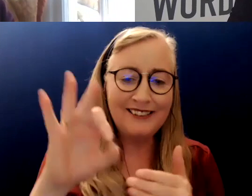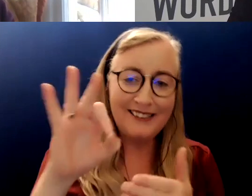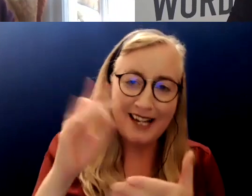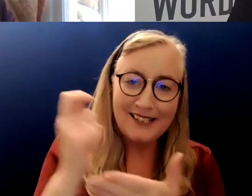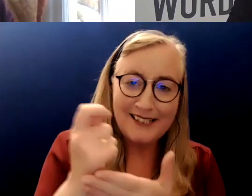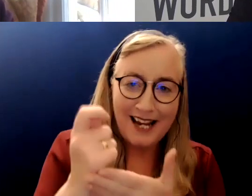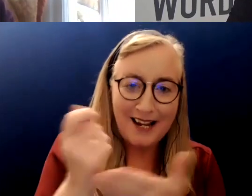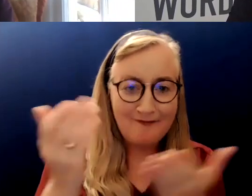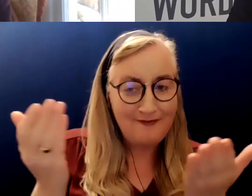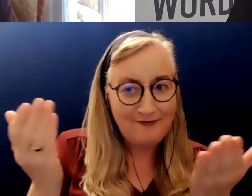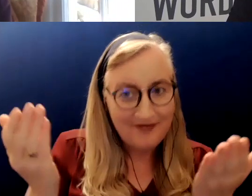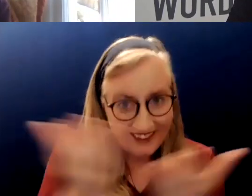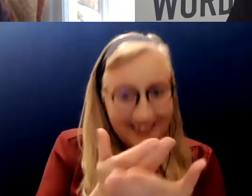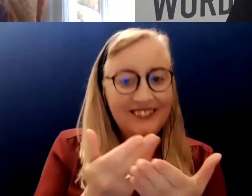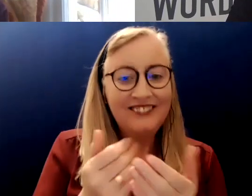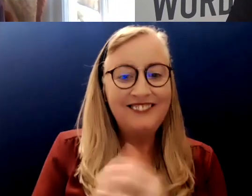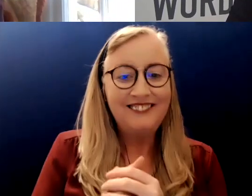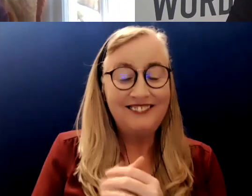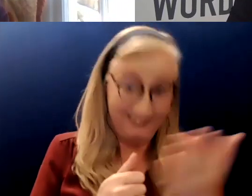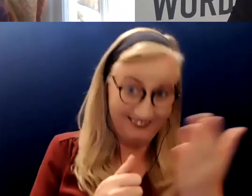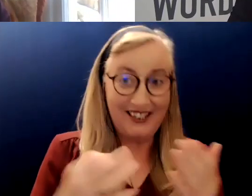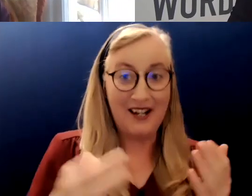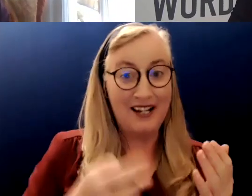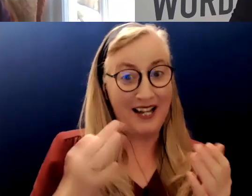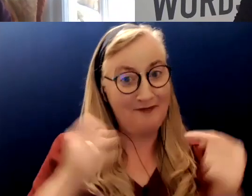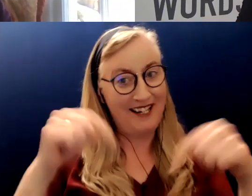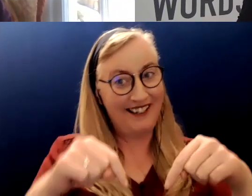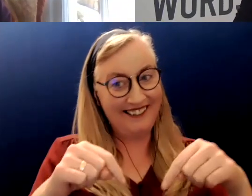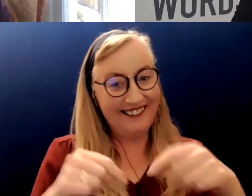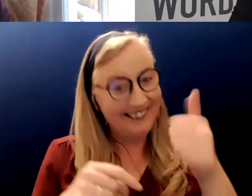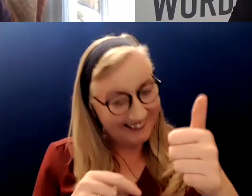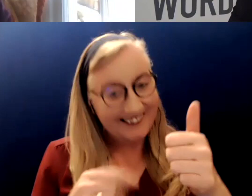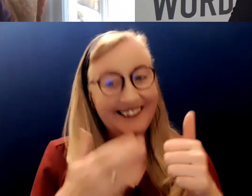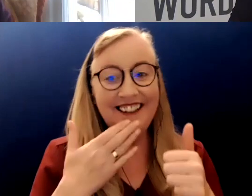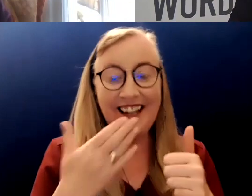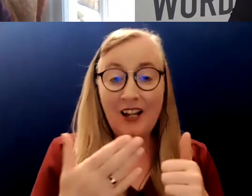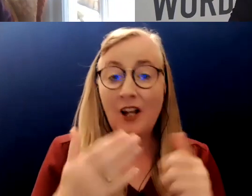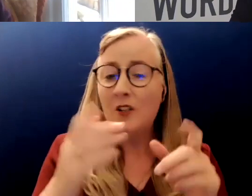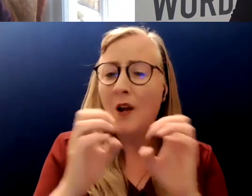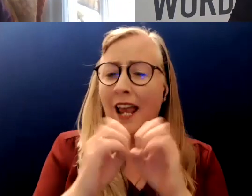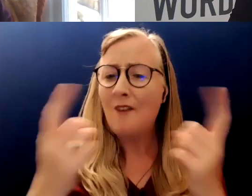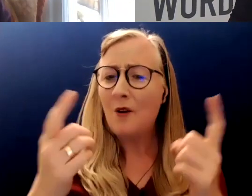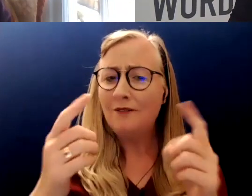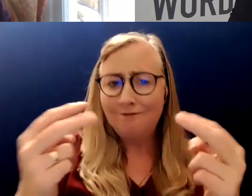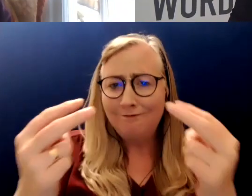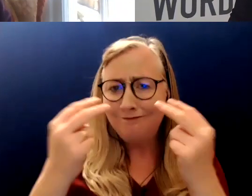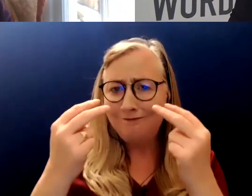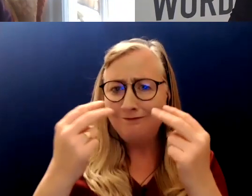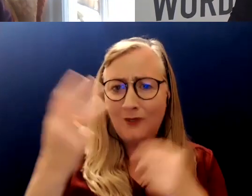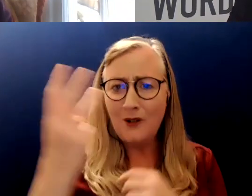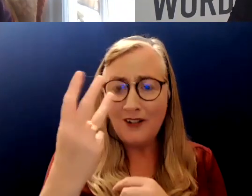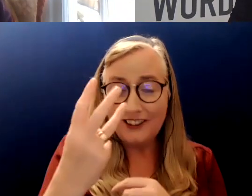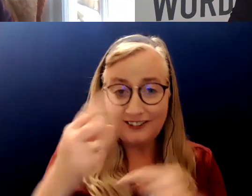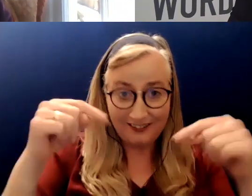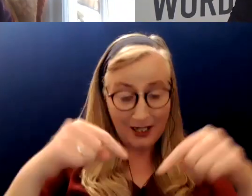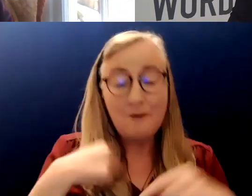me. Delighted to be here. Thank you. Just for everybody who is listening, my name